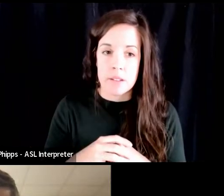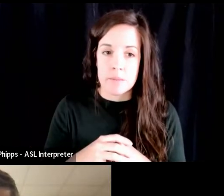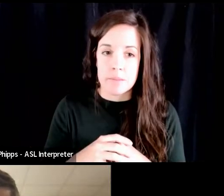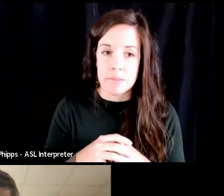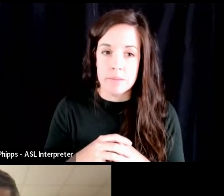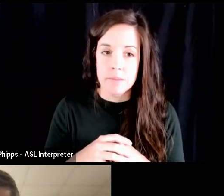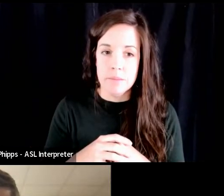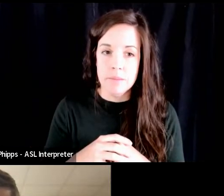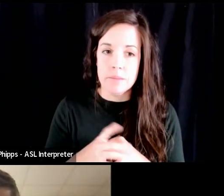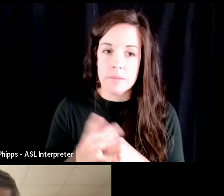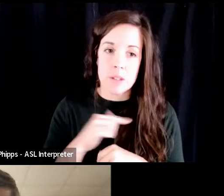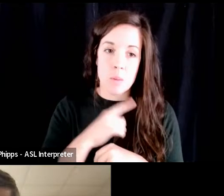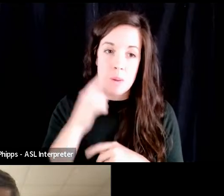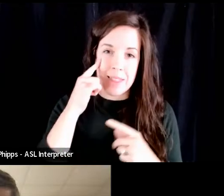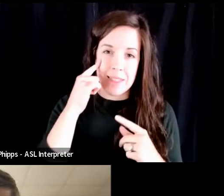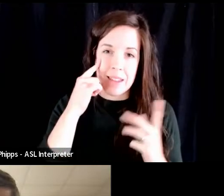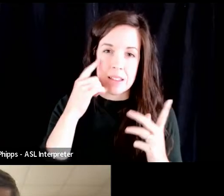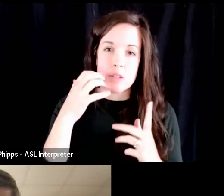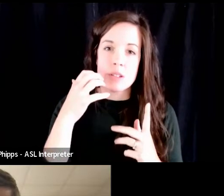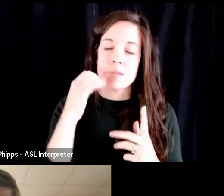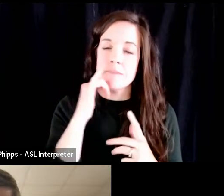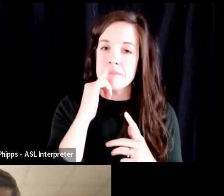We think that there's a missed opportunity,